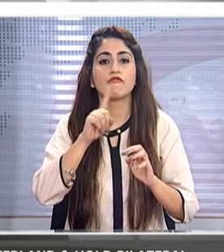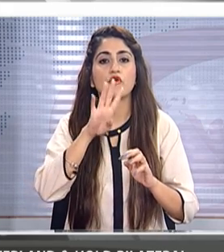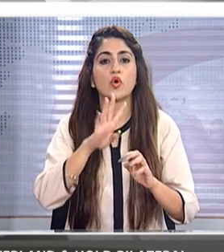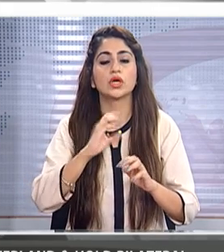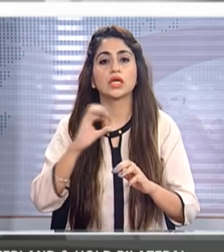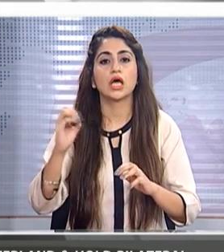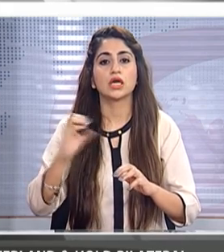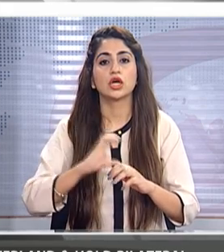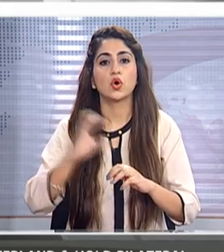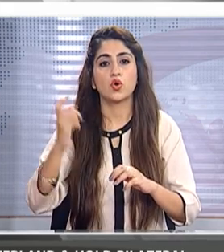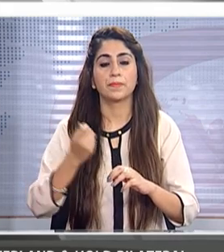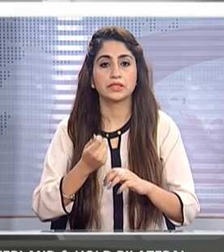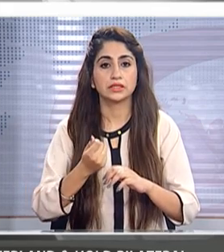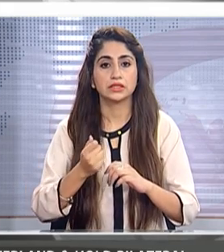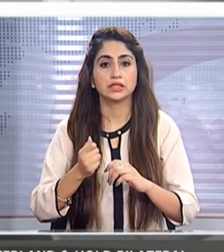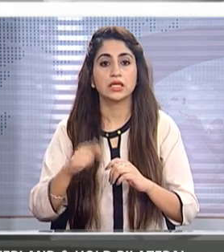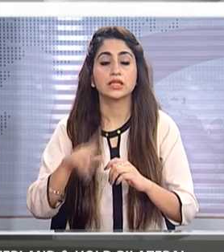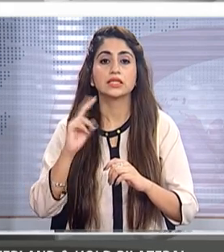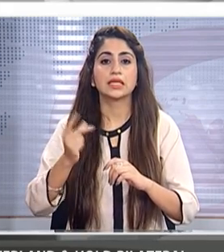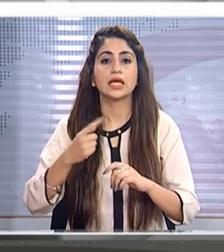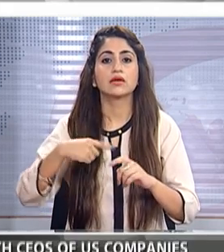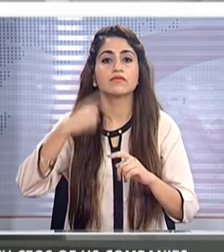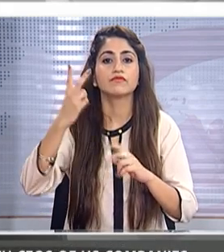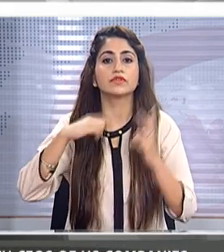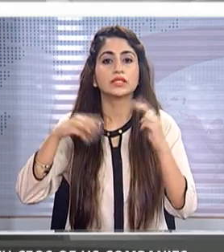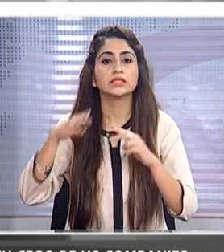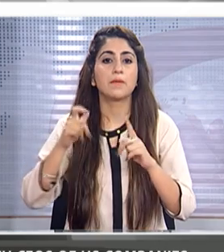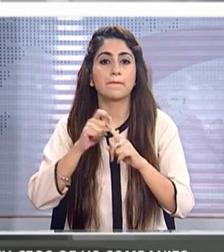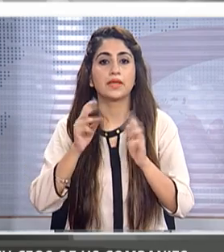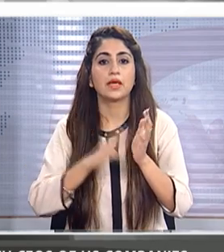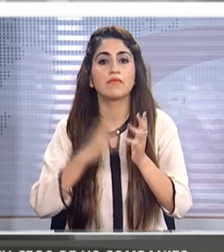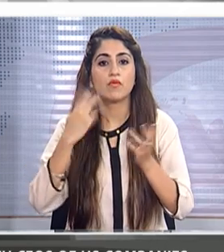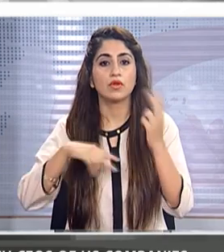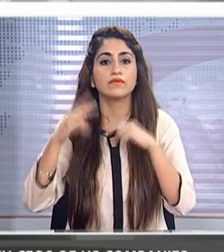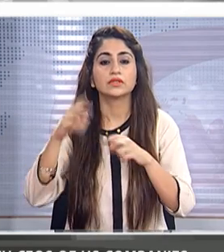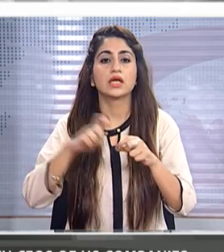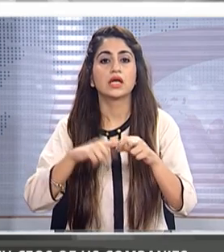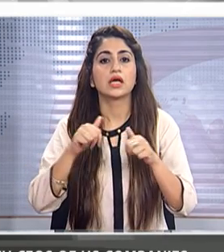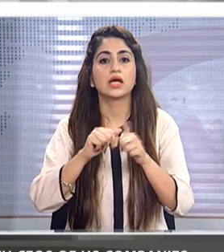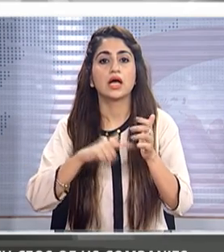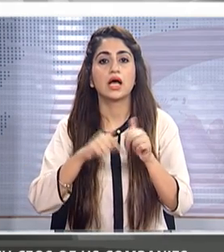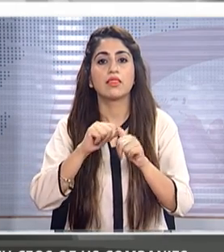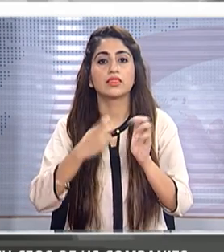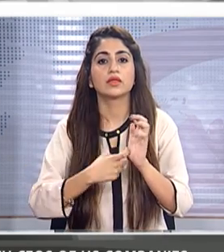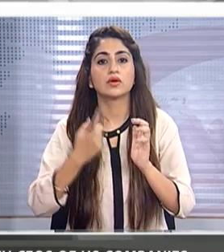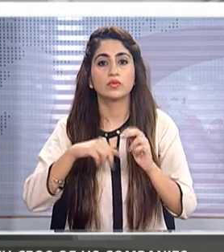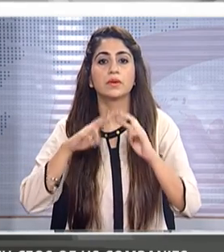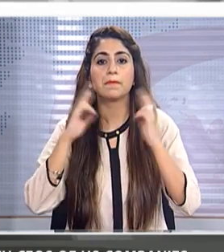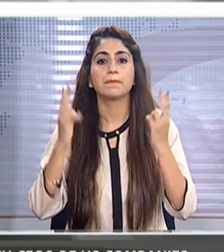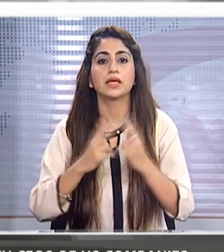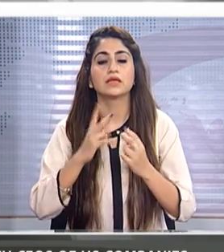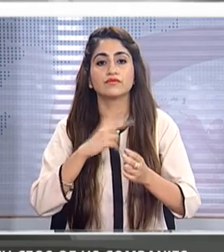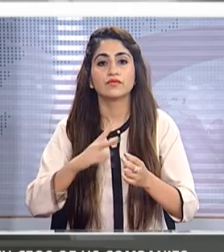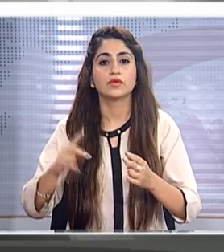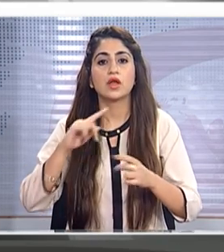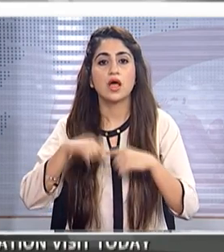about Rs 1400 crores. On the second leg of his visit today, the Prime Minister will visit Qatar and hold extensive dialogue